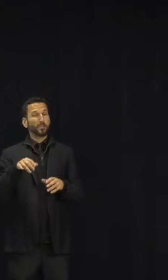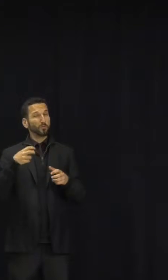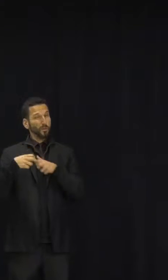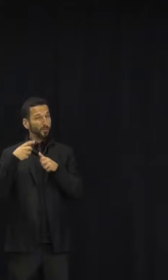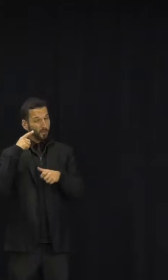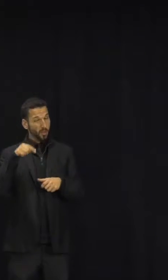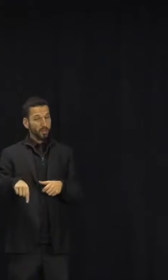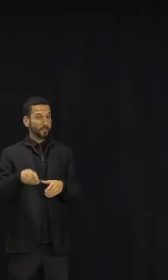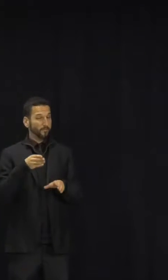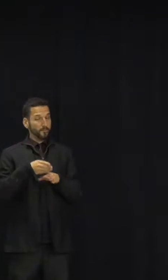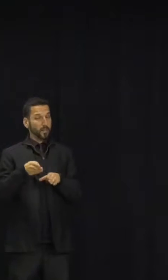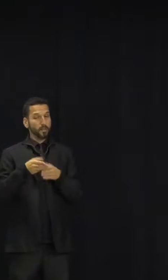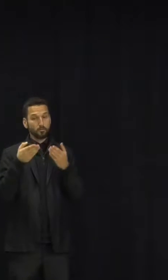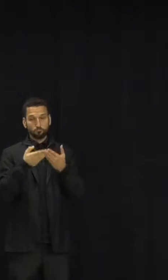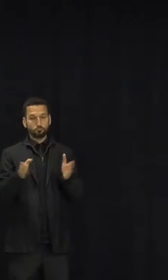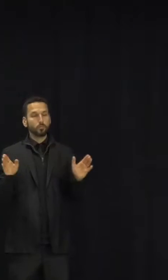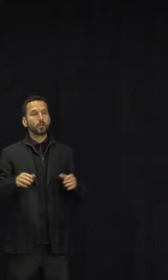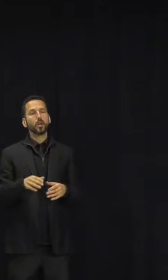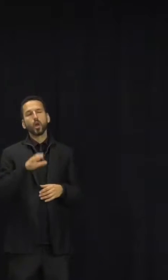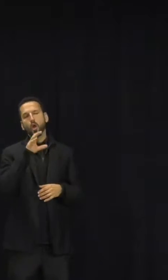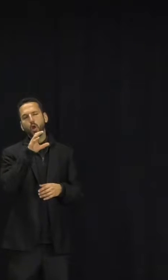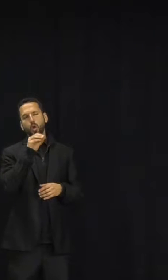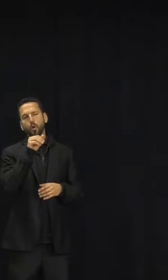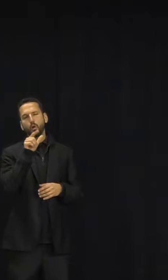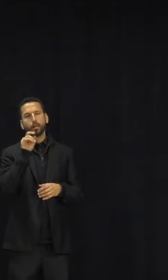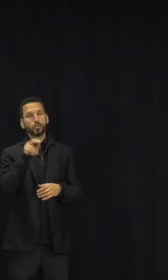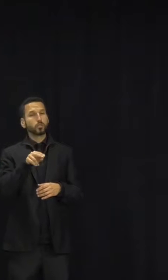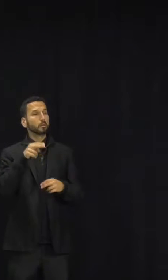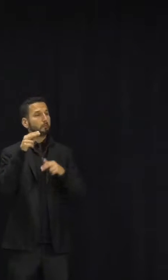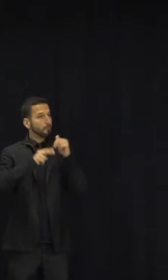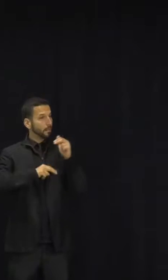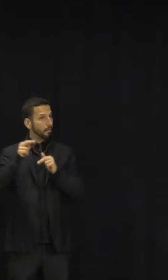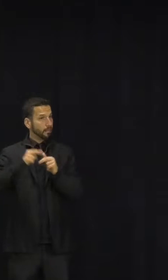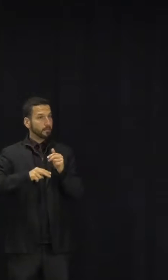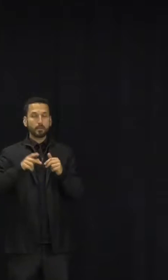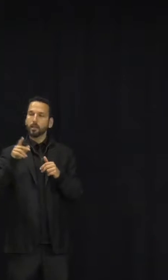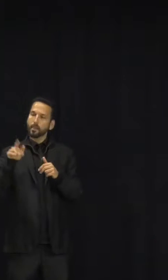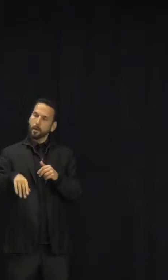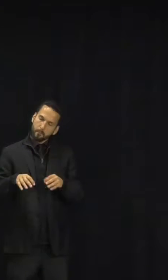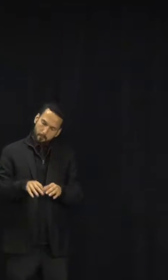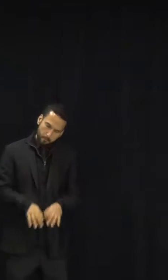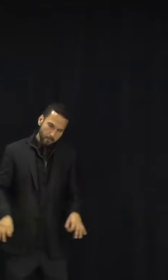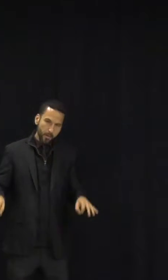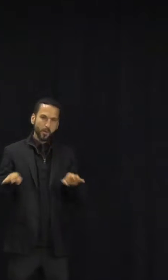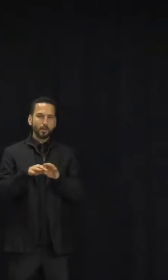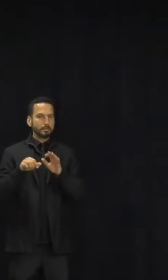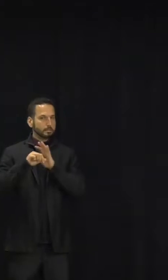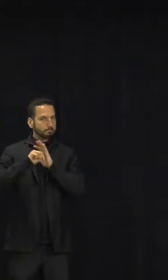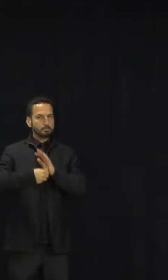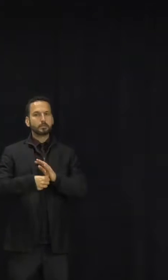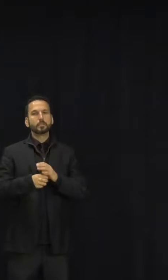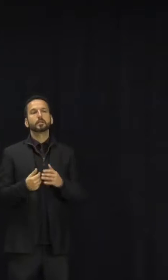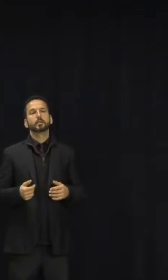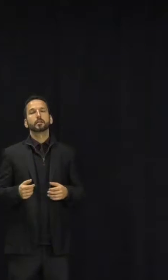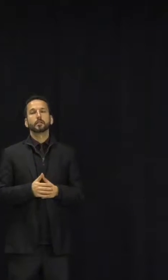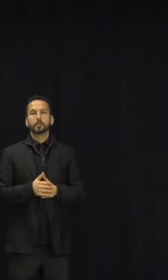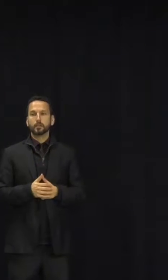smaller sampling surveying the field, specifically through the lens of our members and affiliates. And I think that the